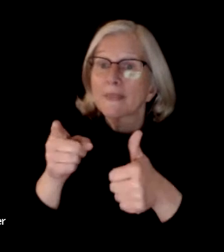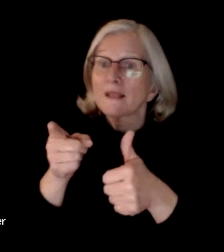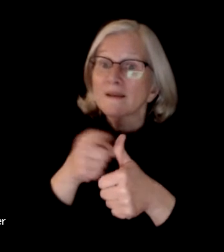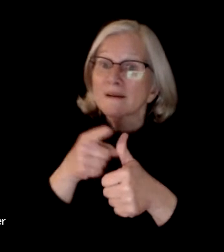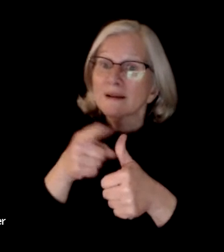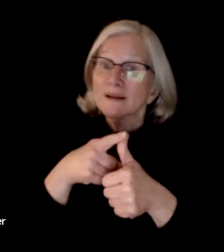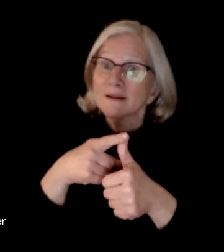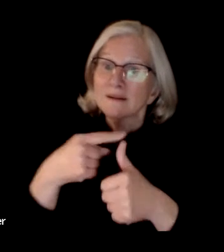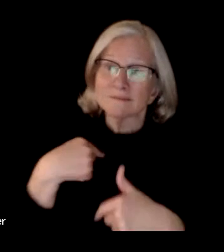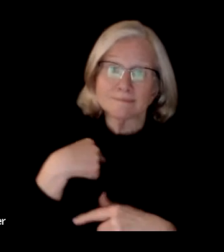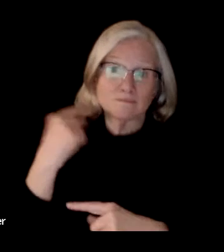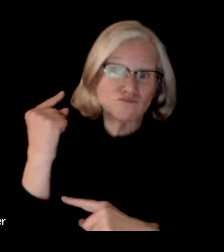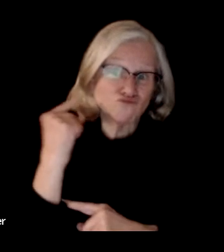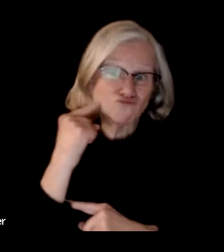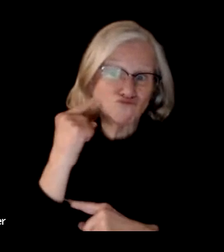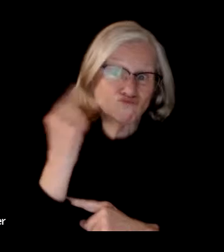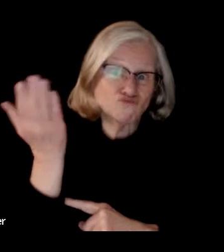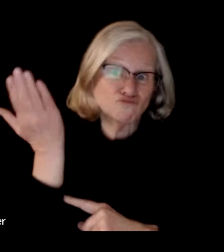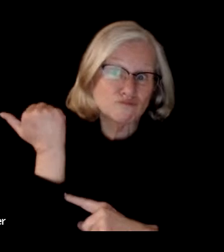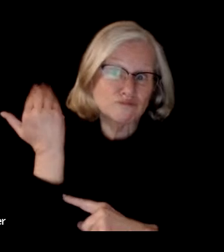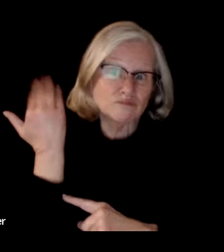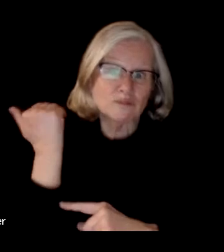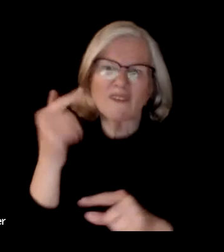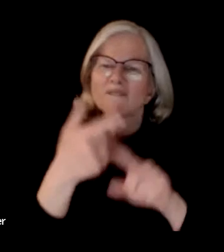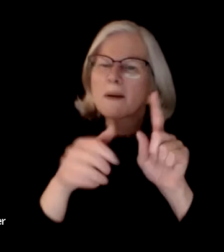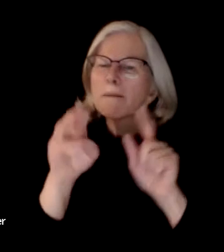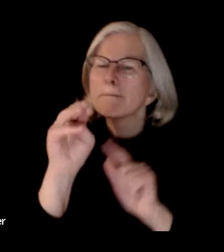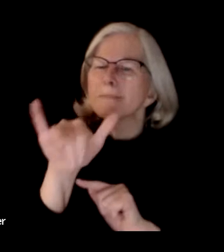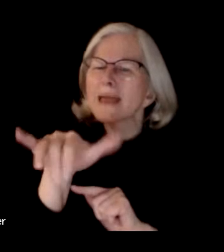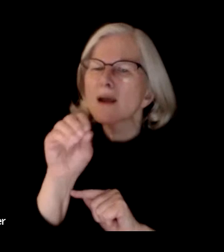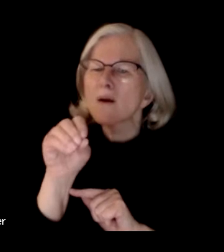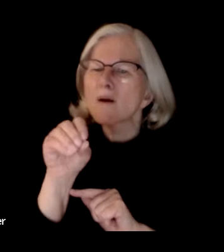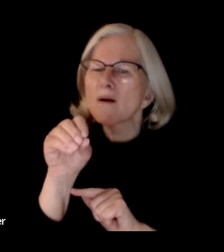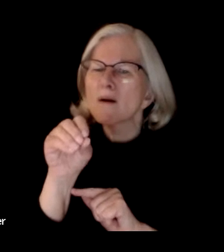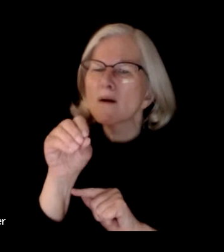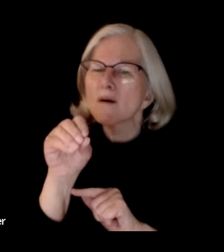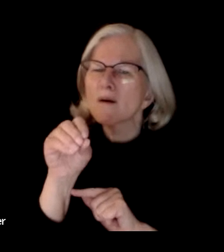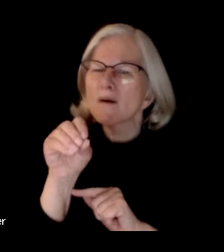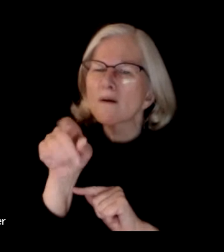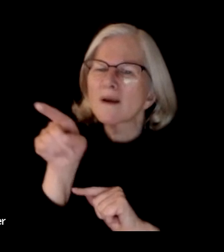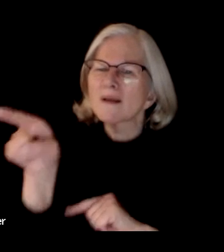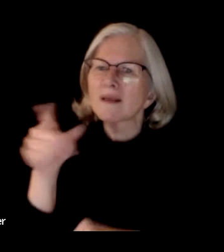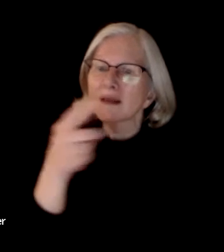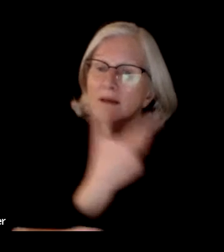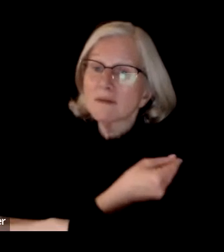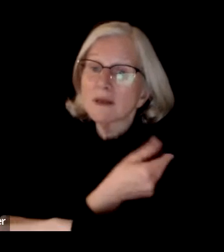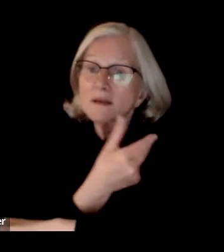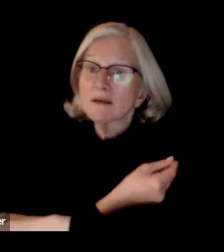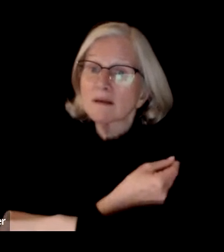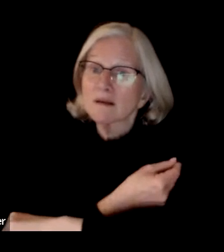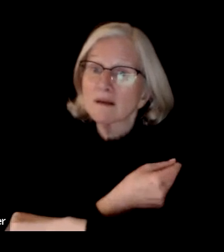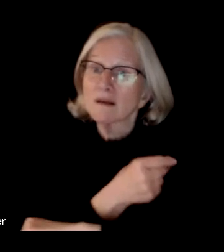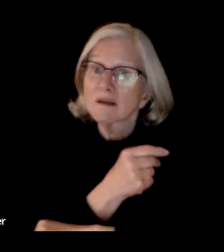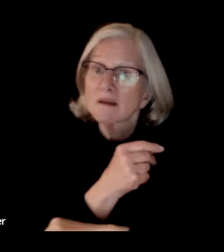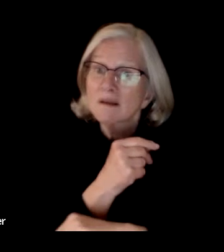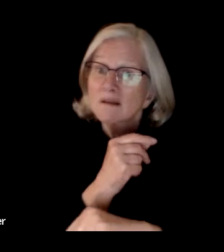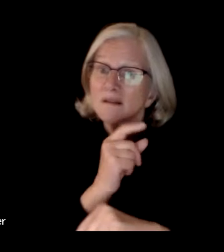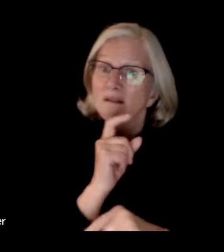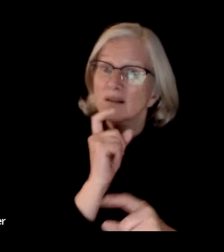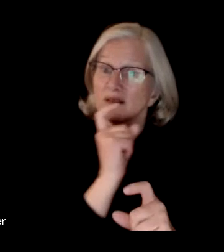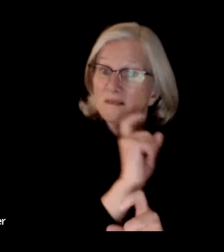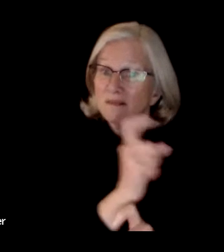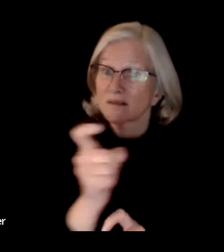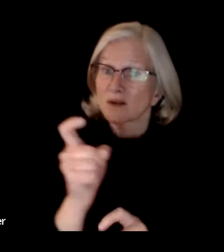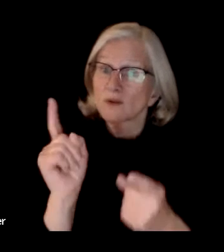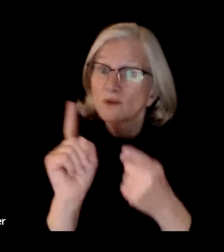earlier today from Mayo that some of their vaccines have actually been reallocated to the assisted